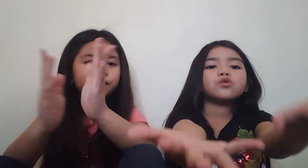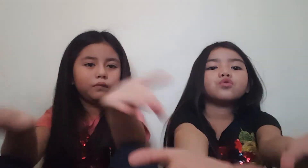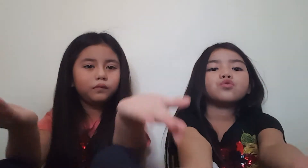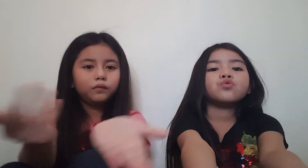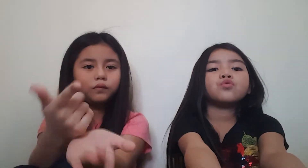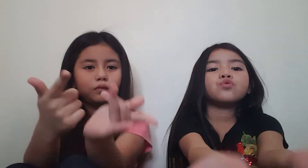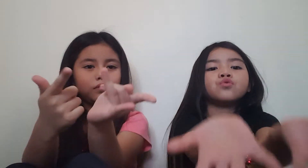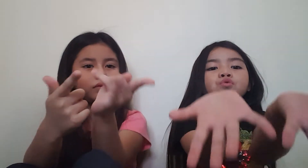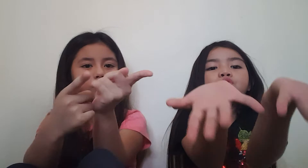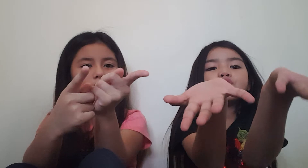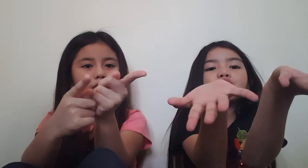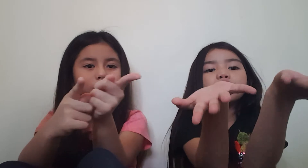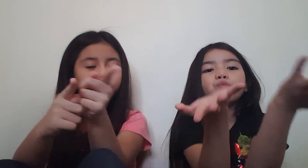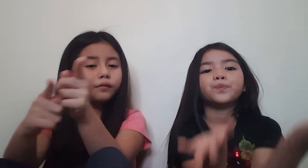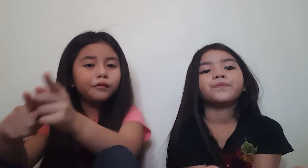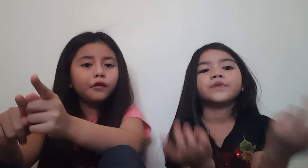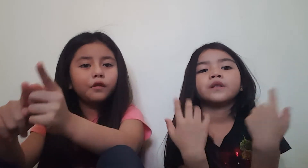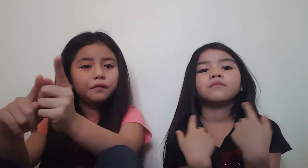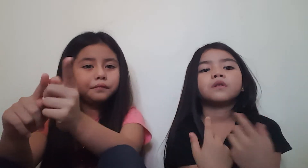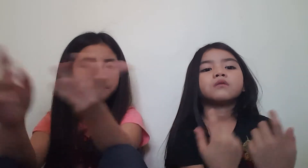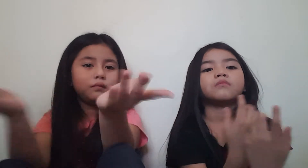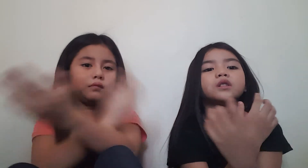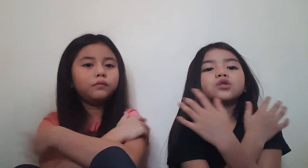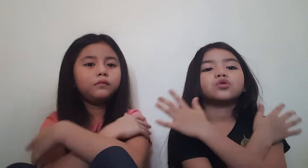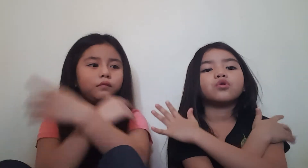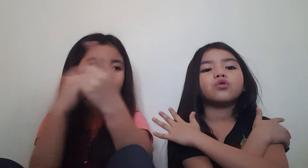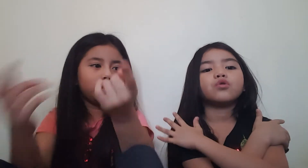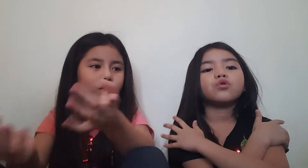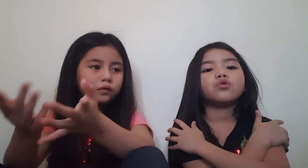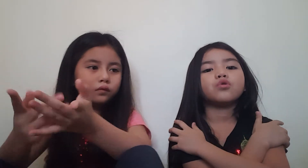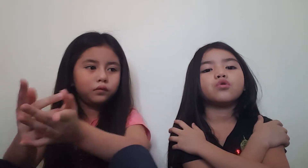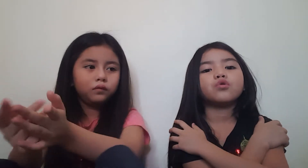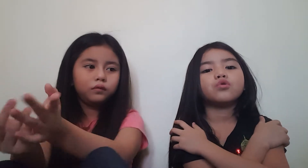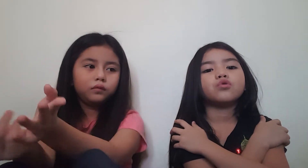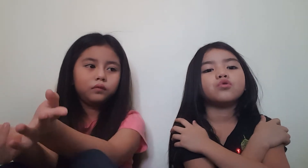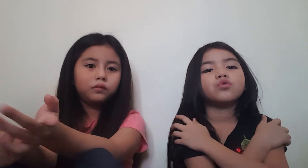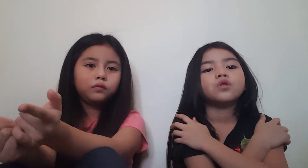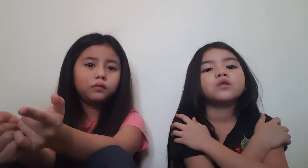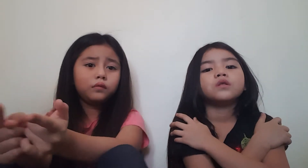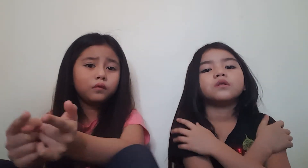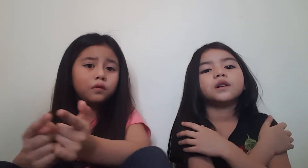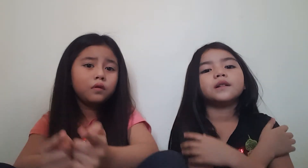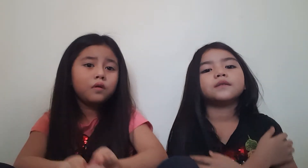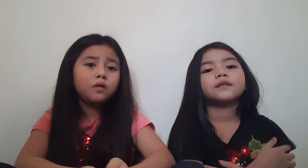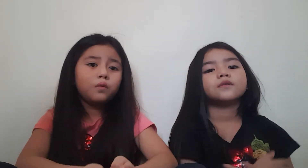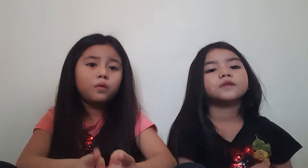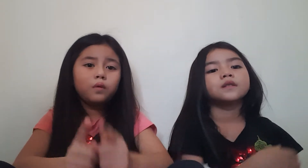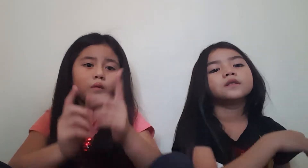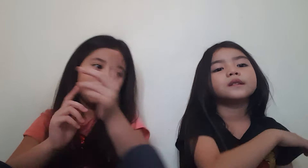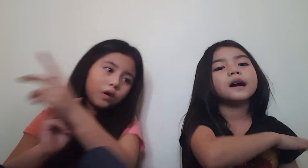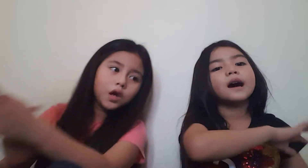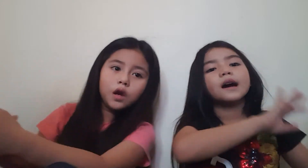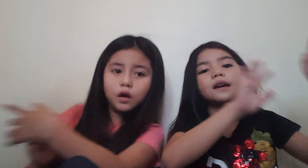you You love me so That wall is bright